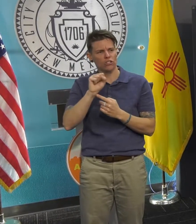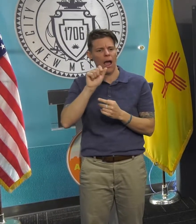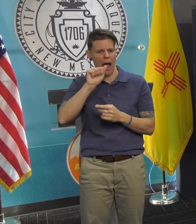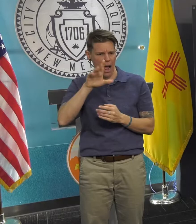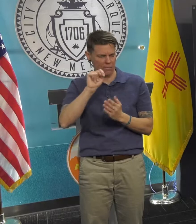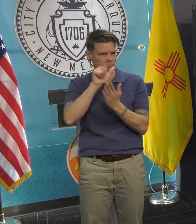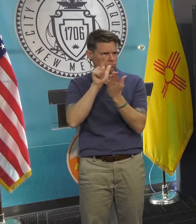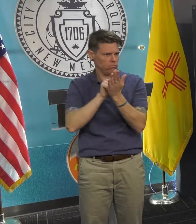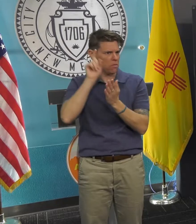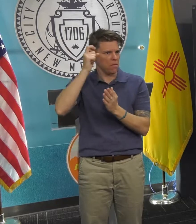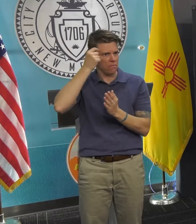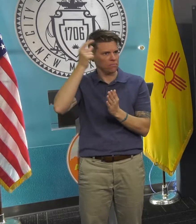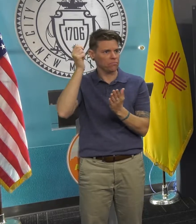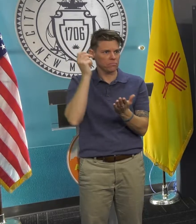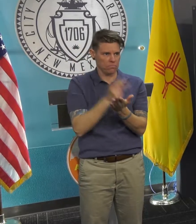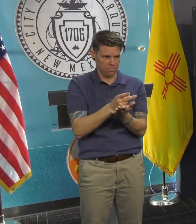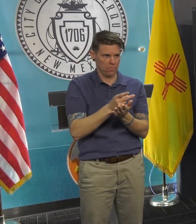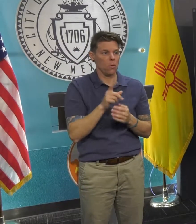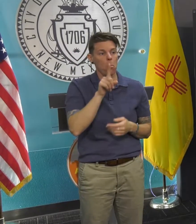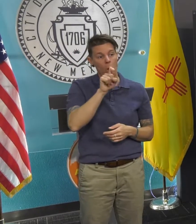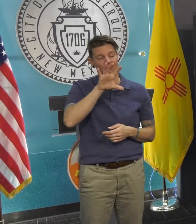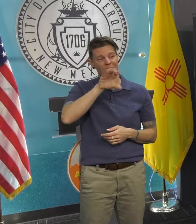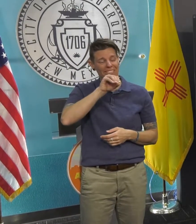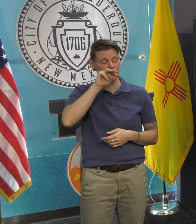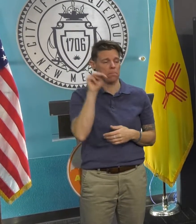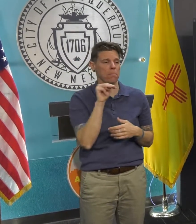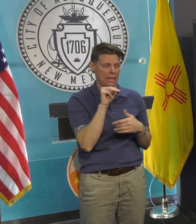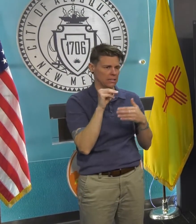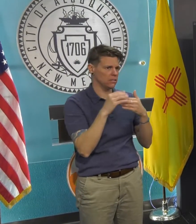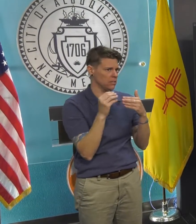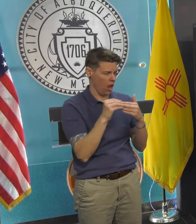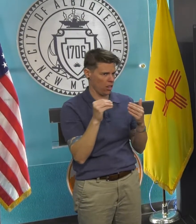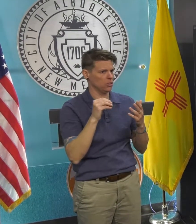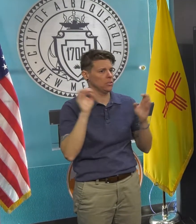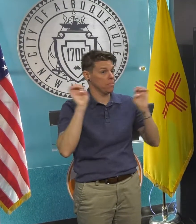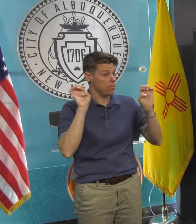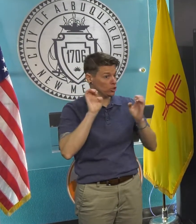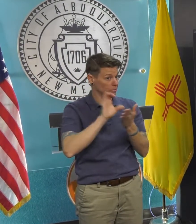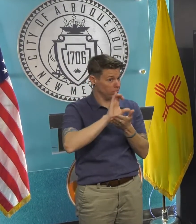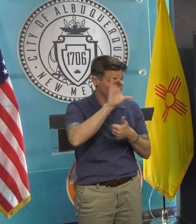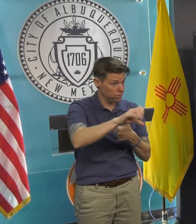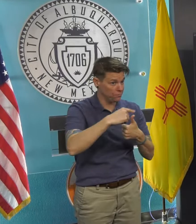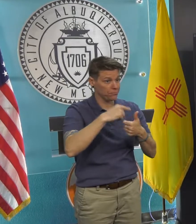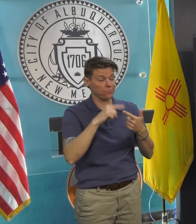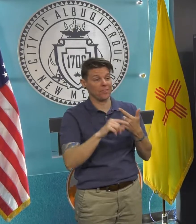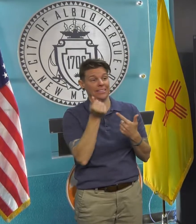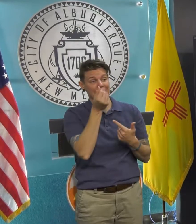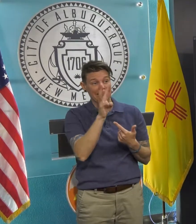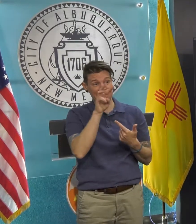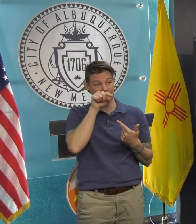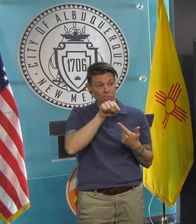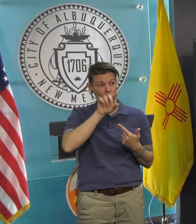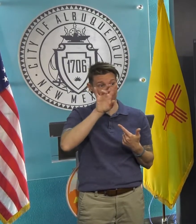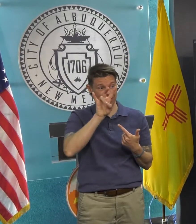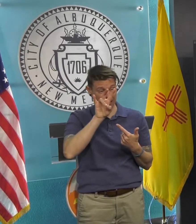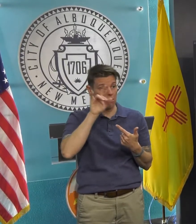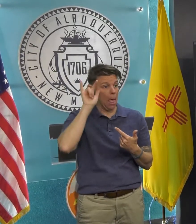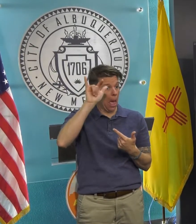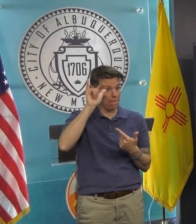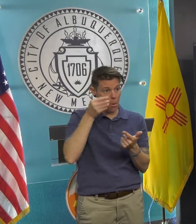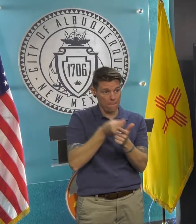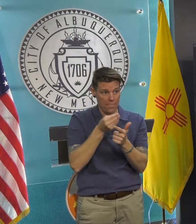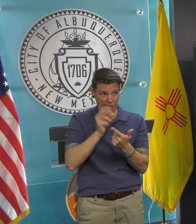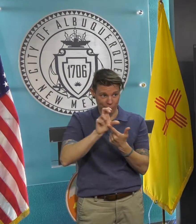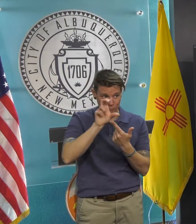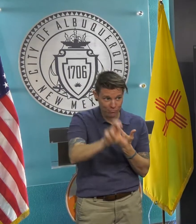$150 million in emergency funding, $16.7 million for the Sunport, $79.8